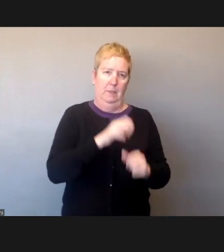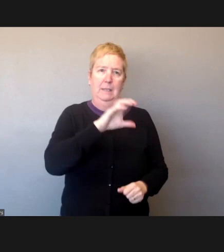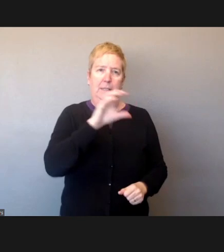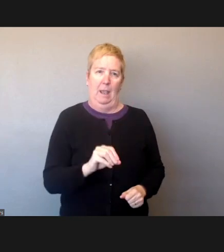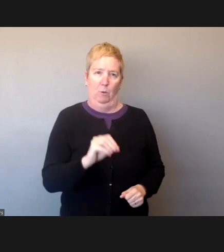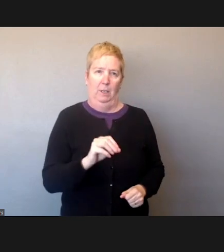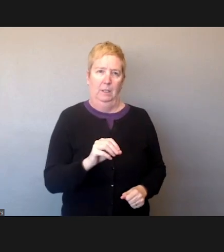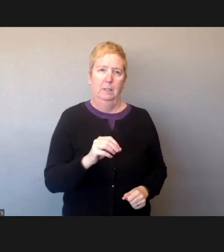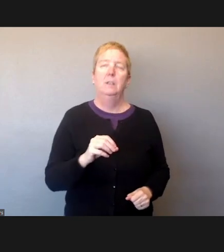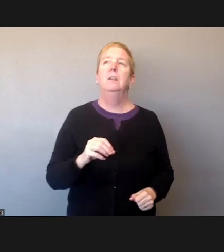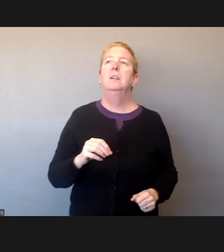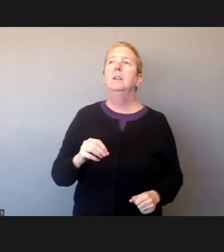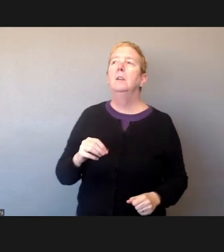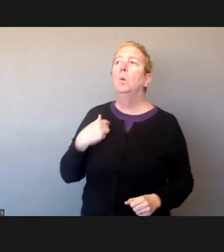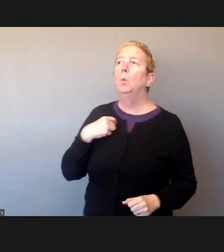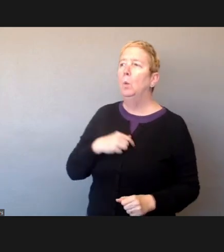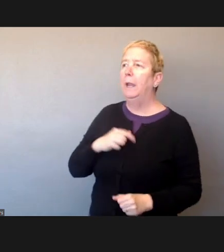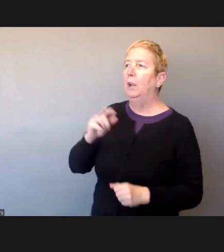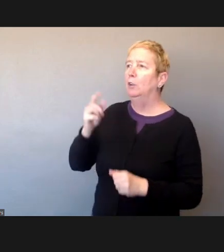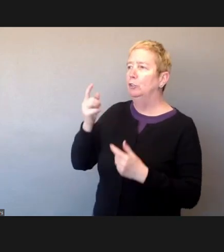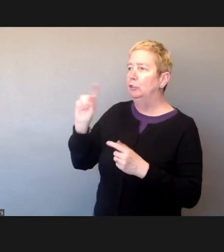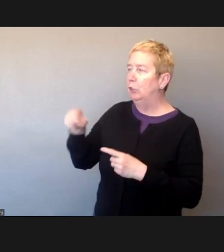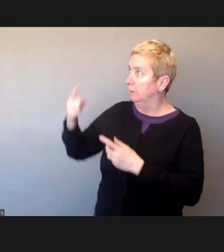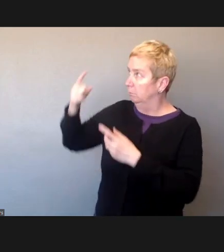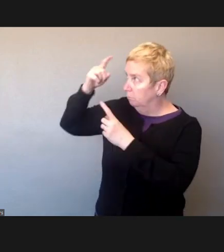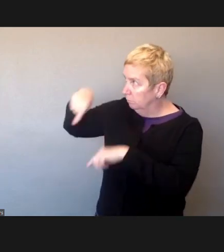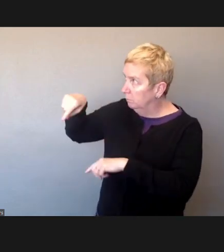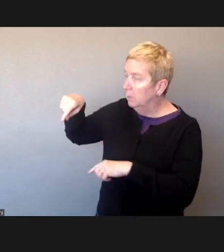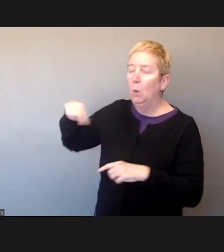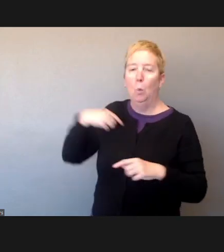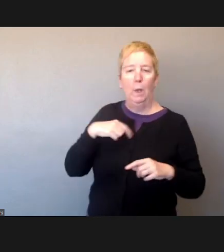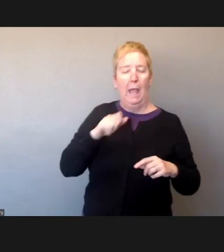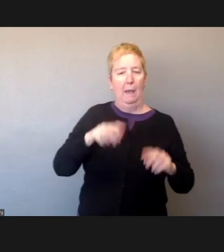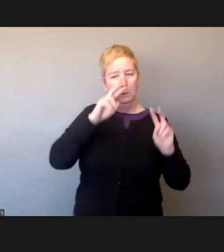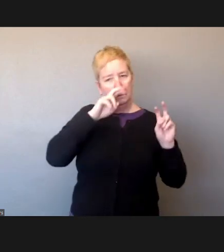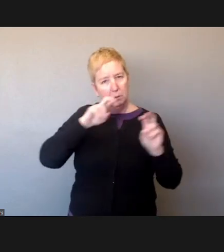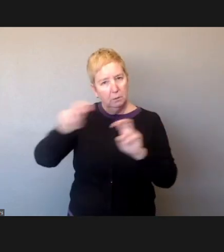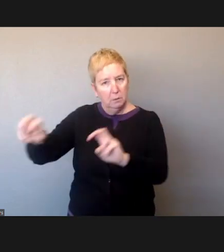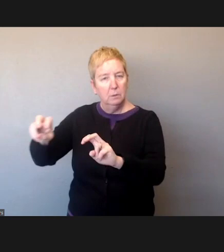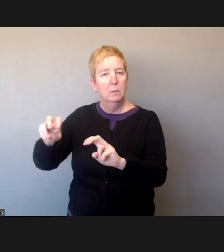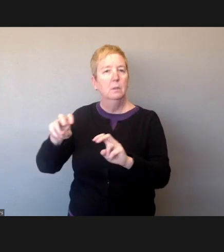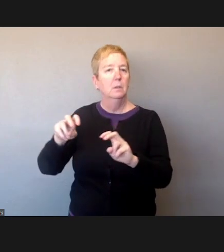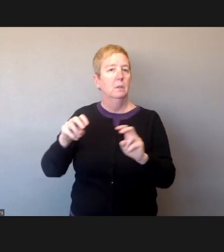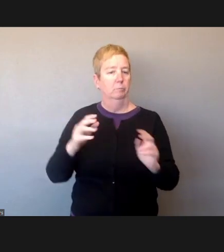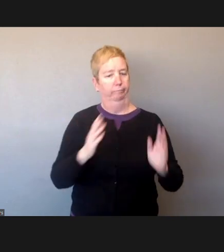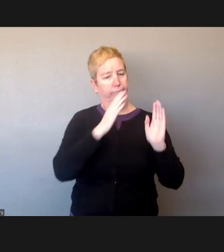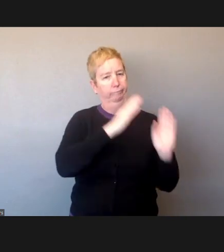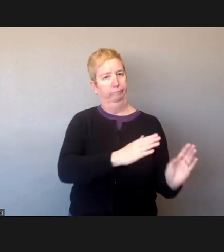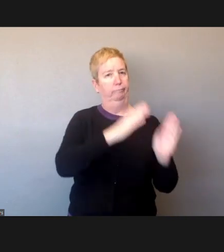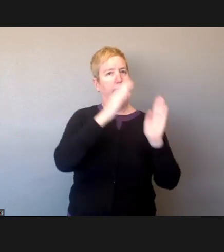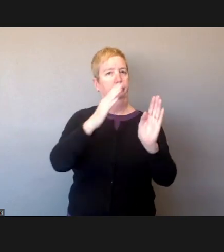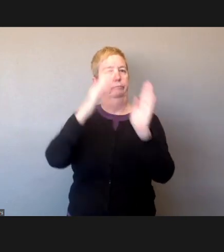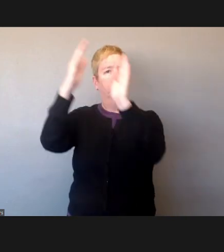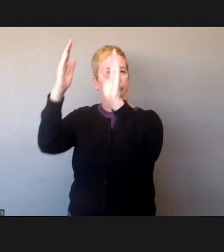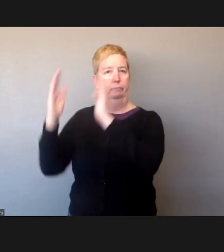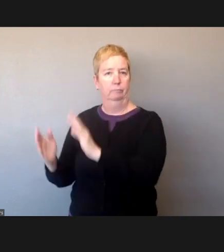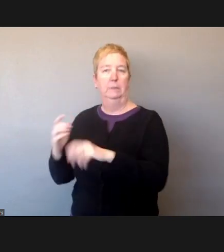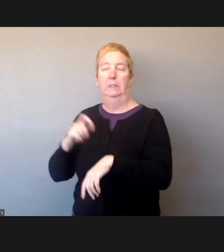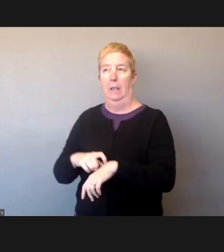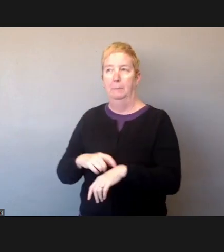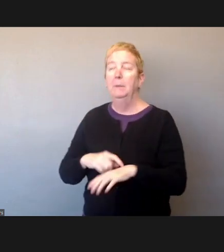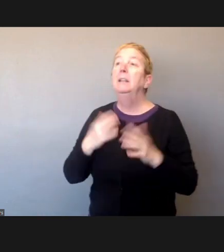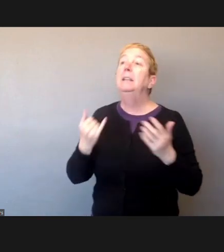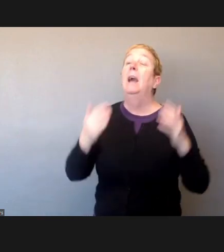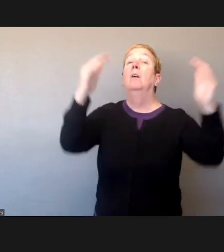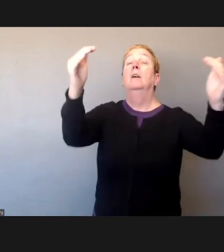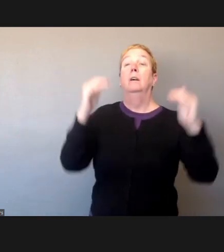CDC does as well, that you need to look at this data over time, not on a day-to-day basis. And then by deaths by county, we'll still be